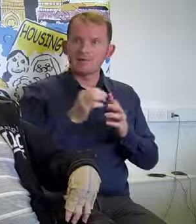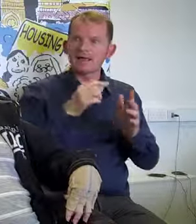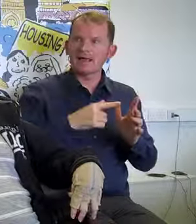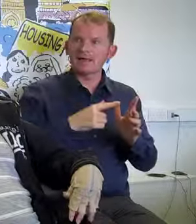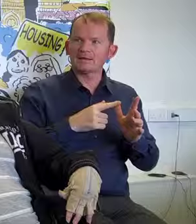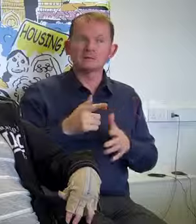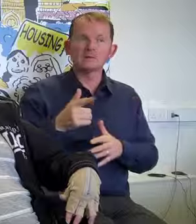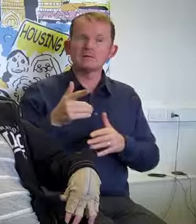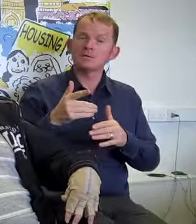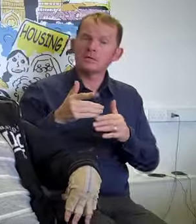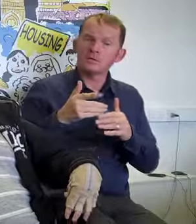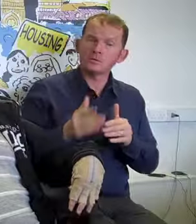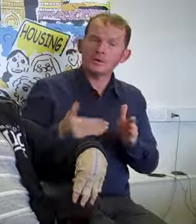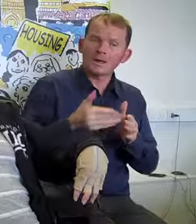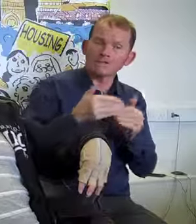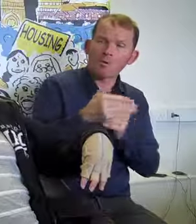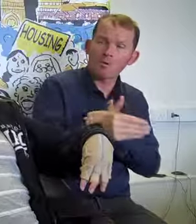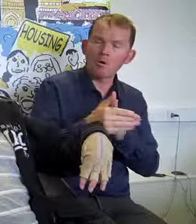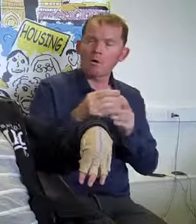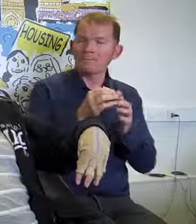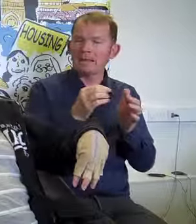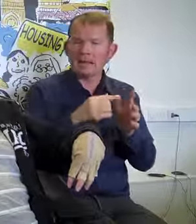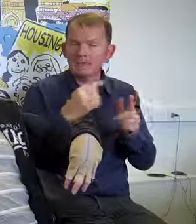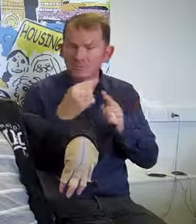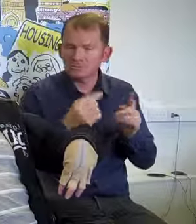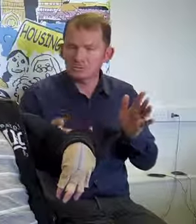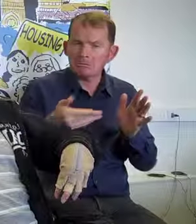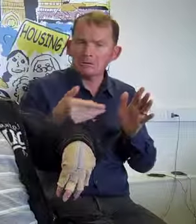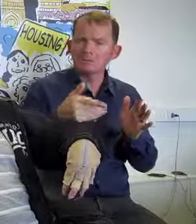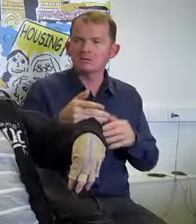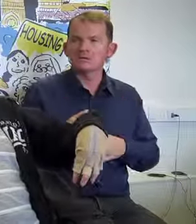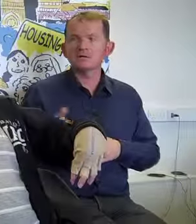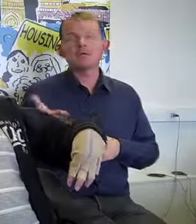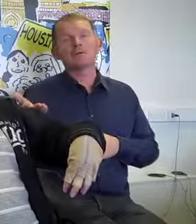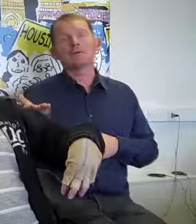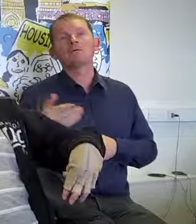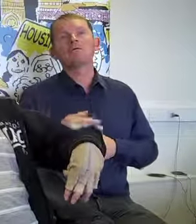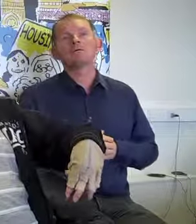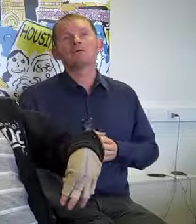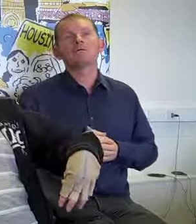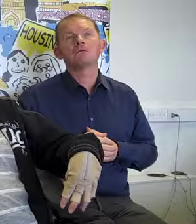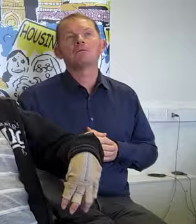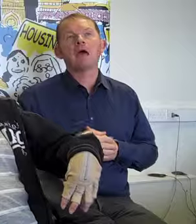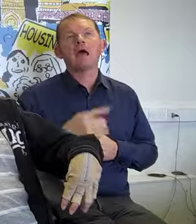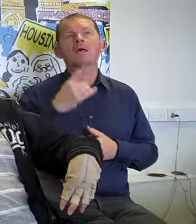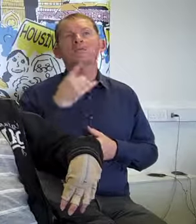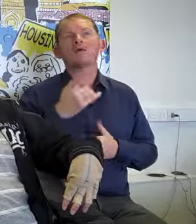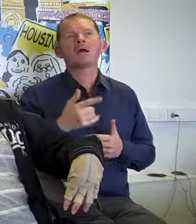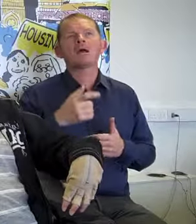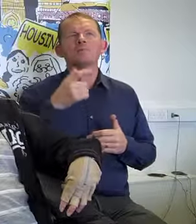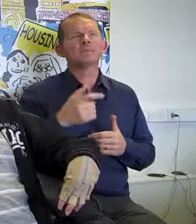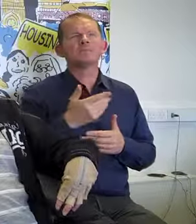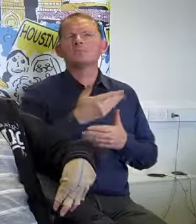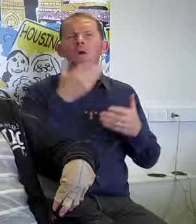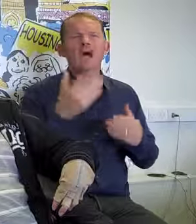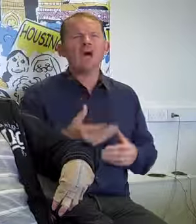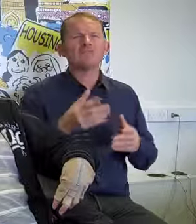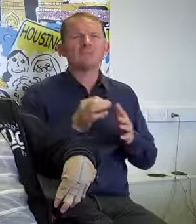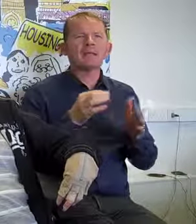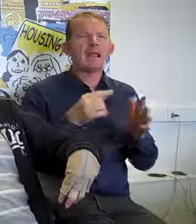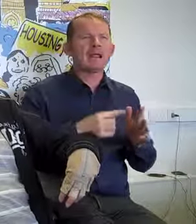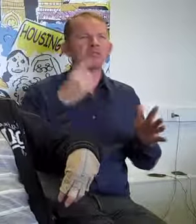you'd like to add about PAs? I think people that haven't got PAs that have time with the